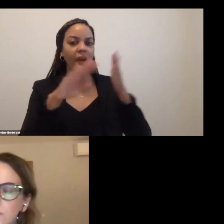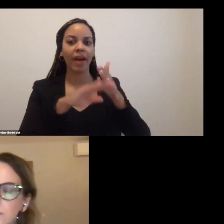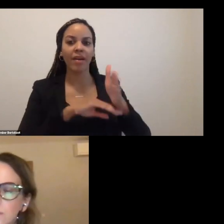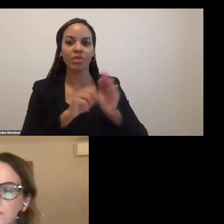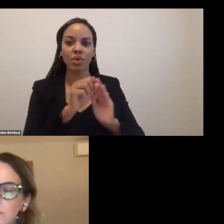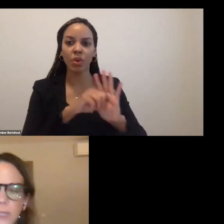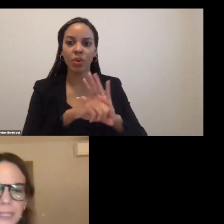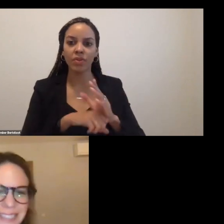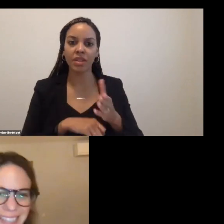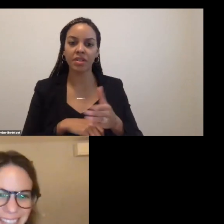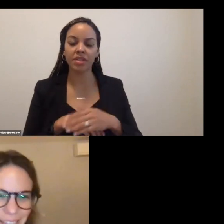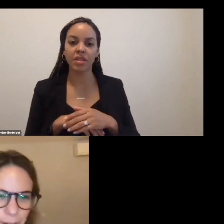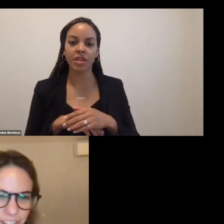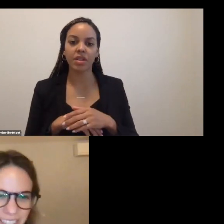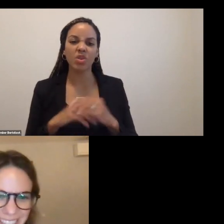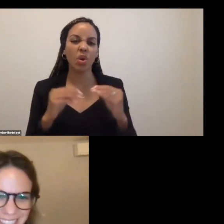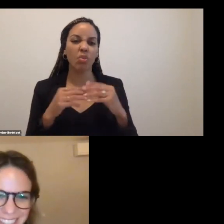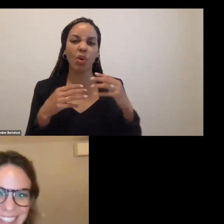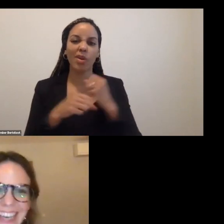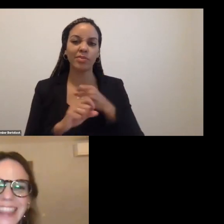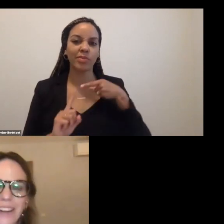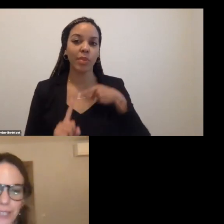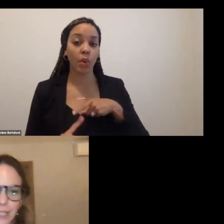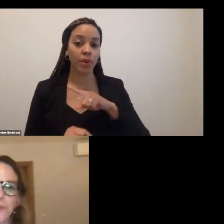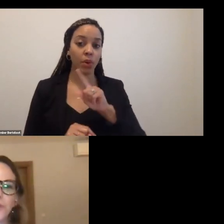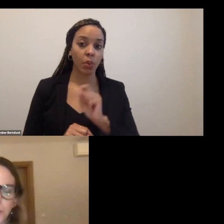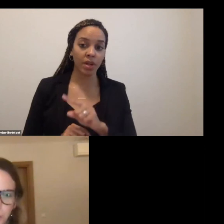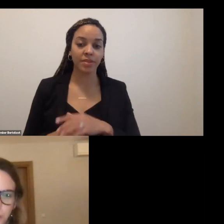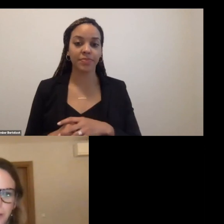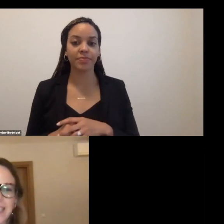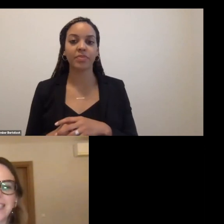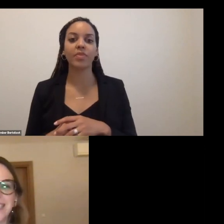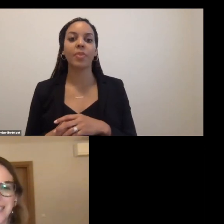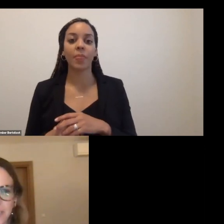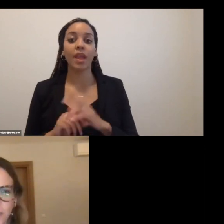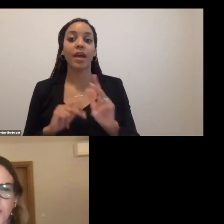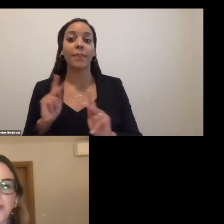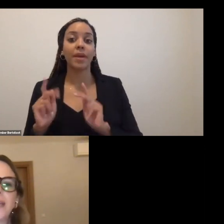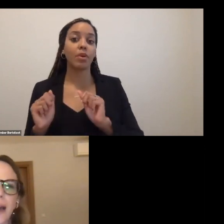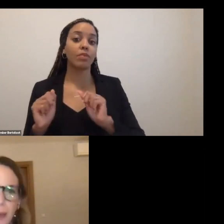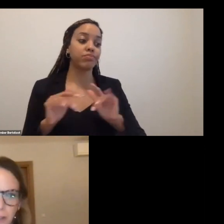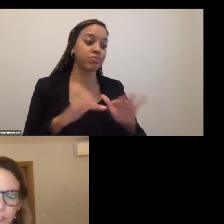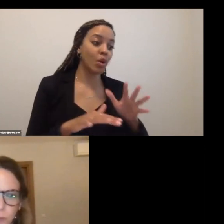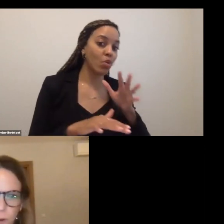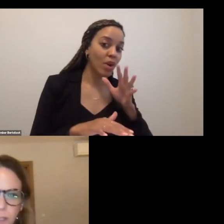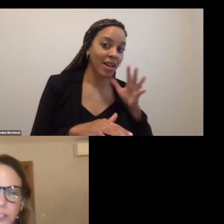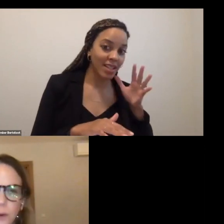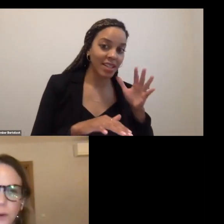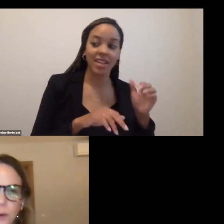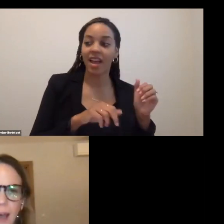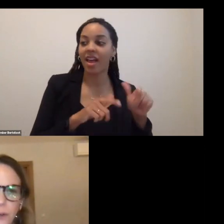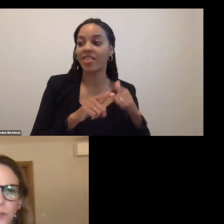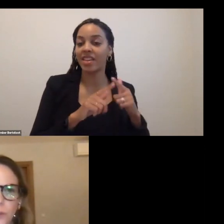So more succinctly, the question is, there was a move to rural residencies, then to urban, now back to rural.